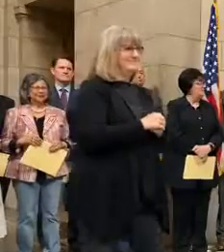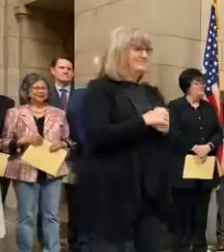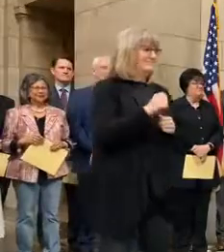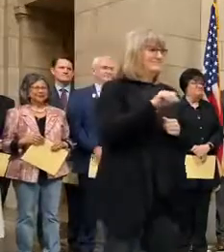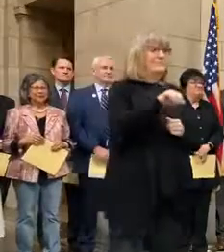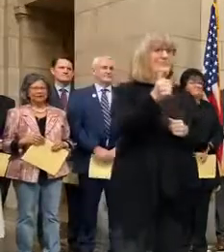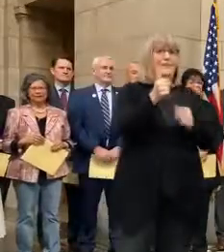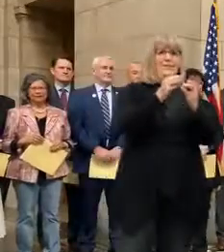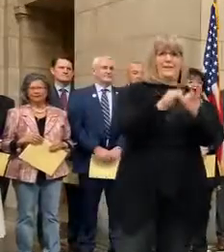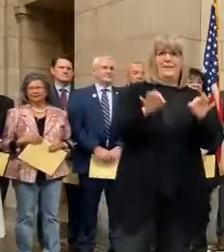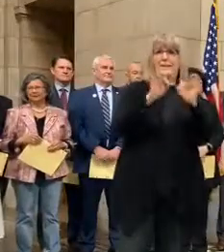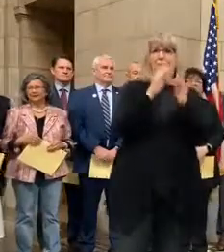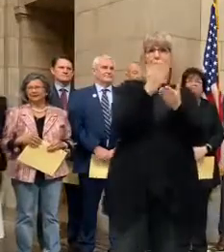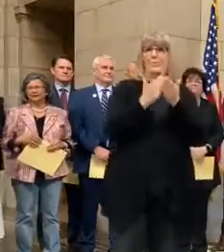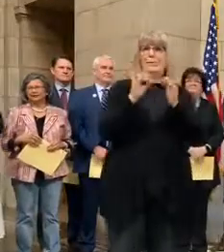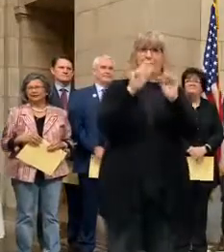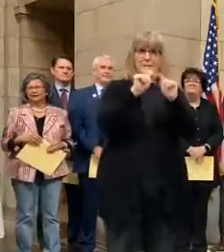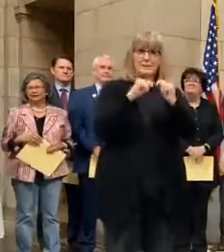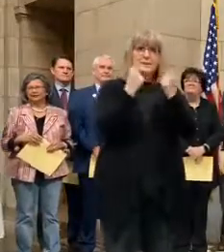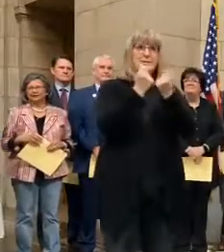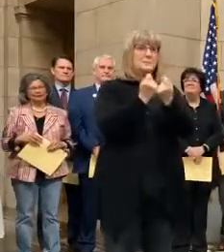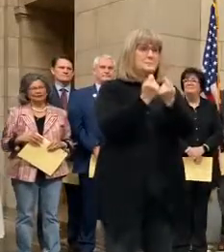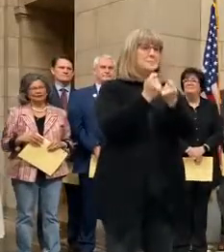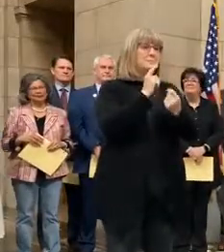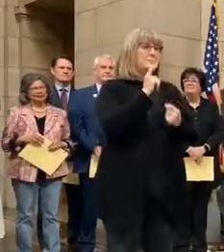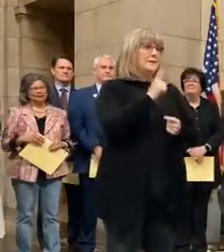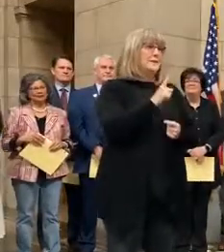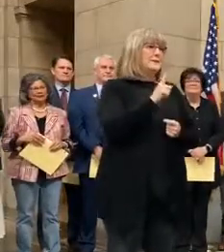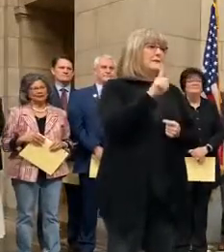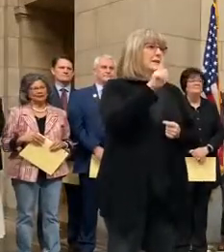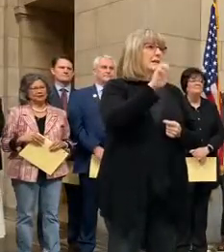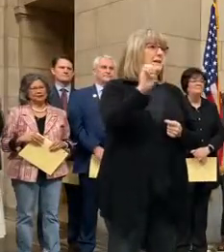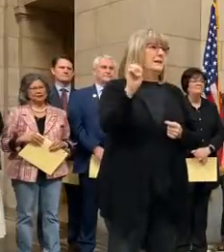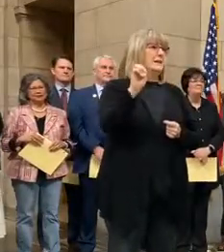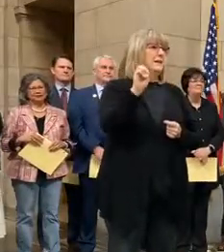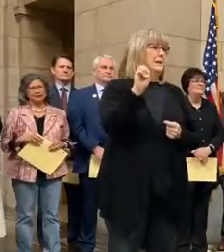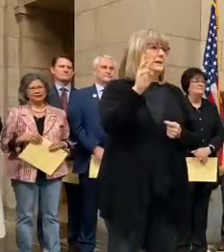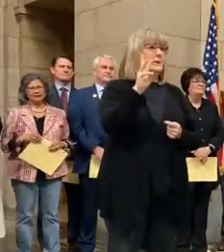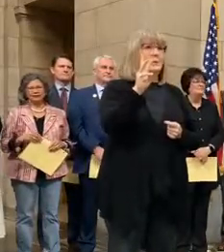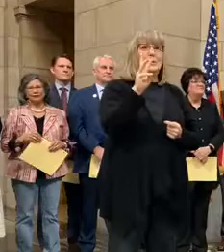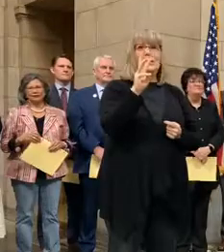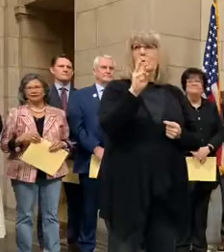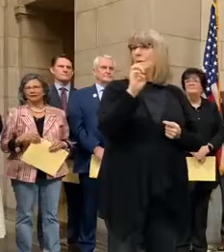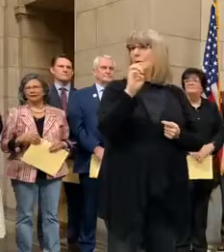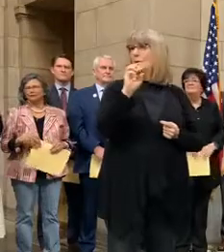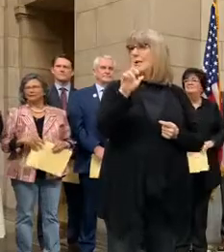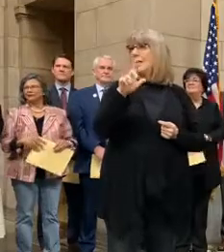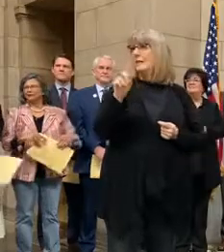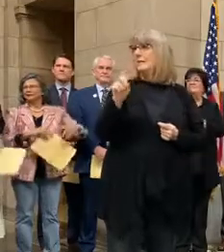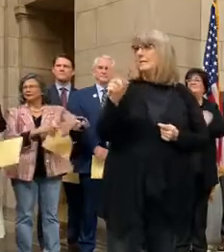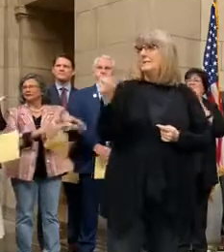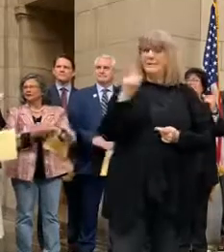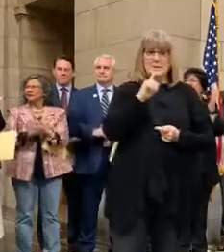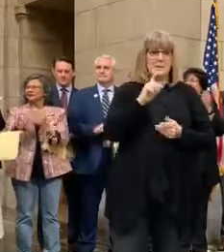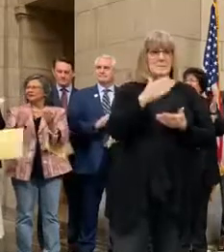And then another key part of the team in helping make all this happen is Lee Will, my budget officer.